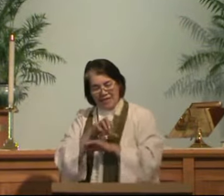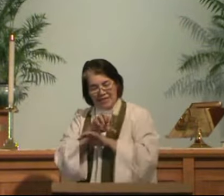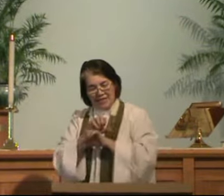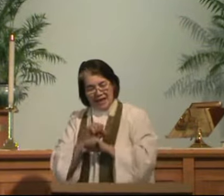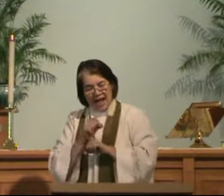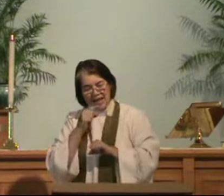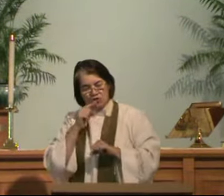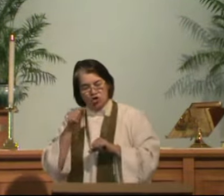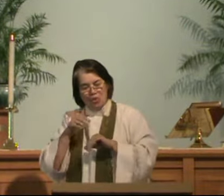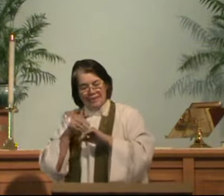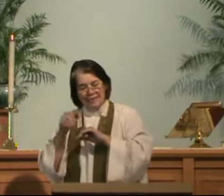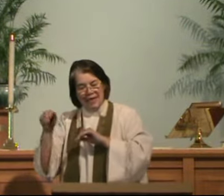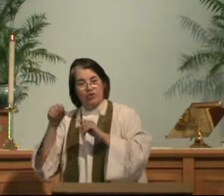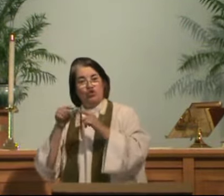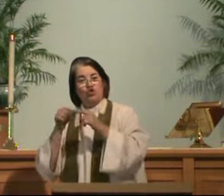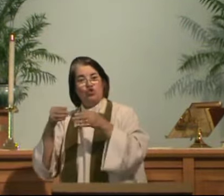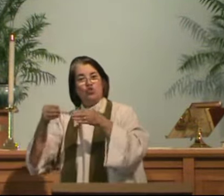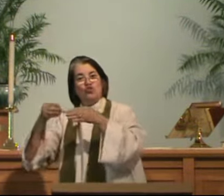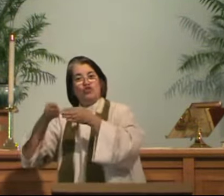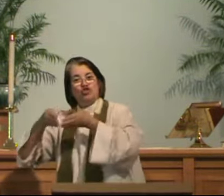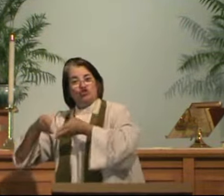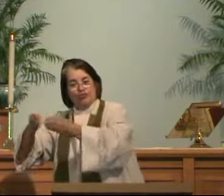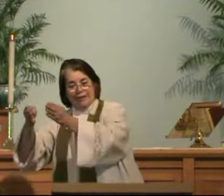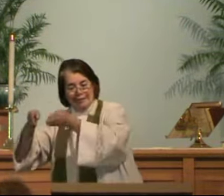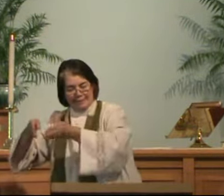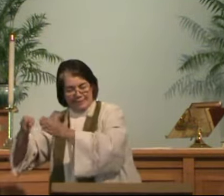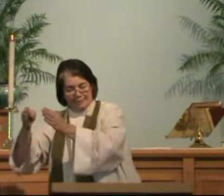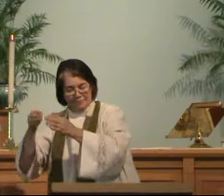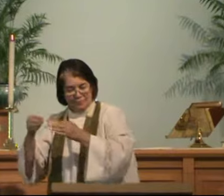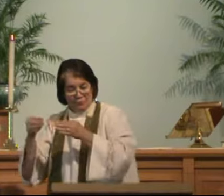The slaves were sent to the streets